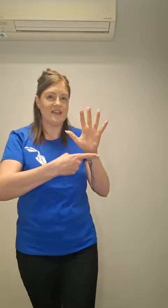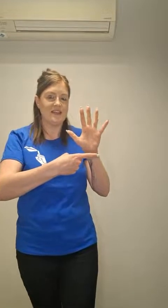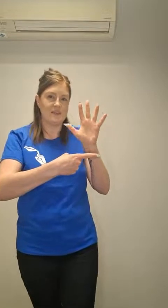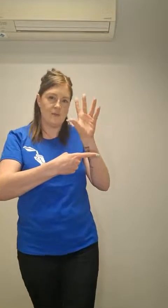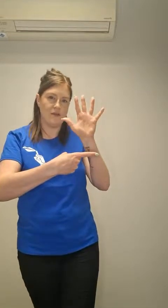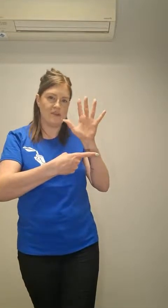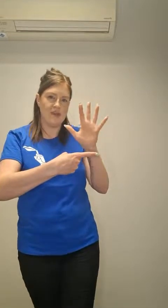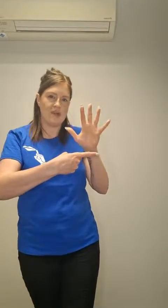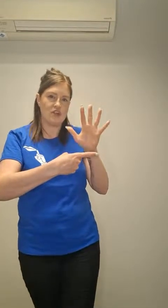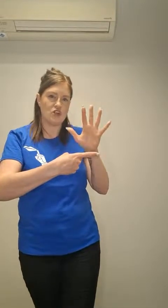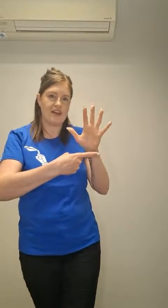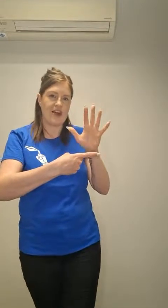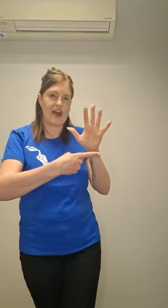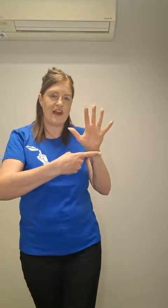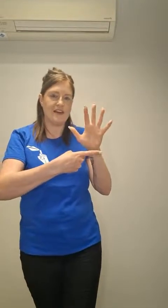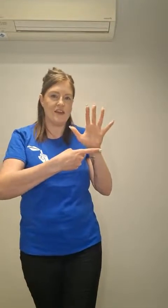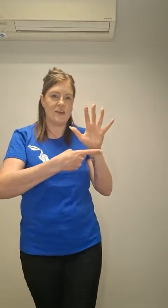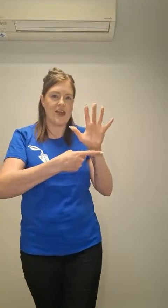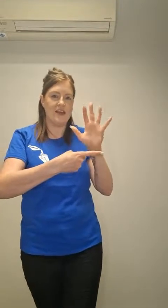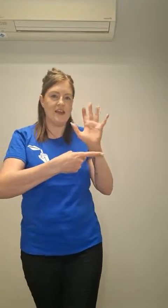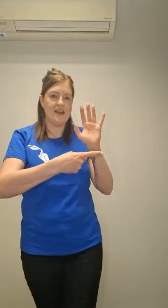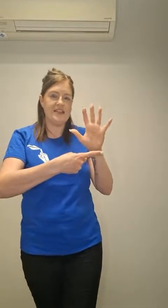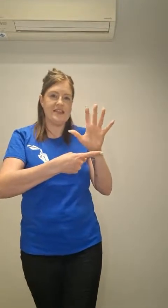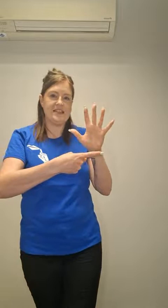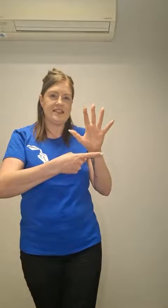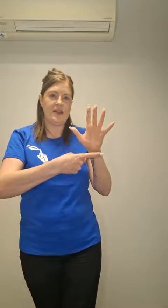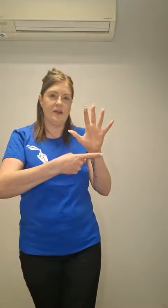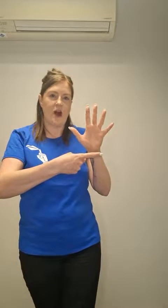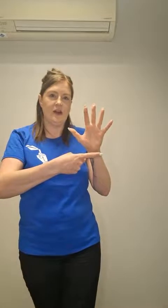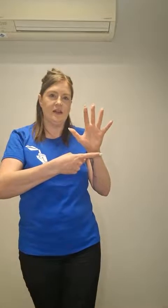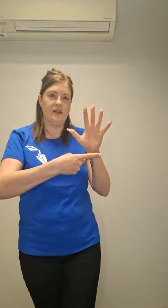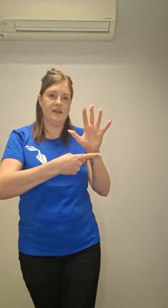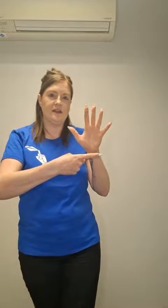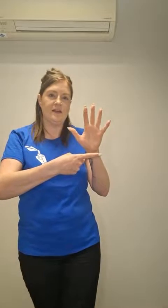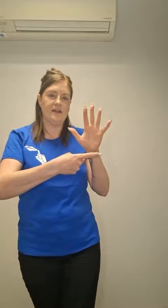move those fingers, shake that hand a little bit. Cinema.